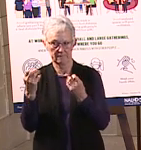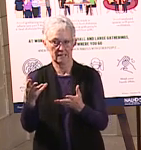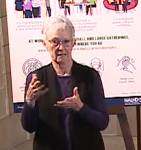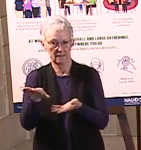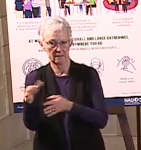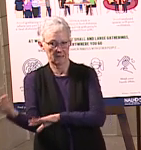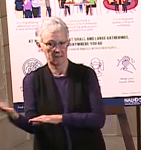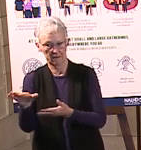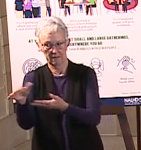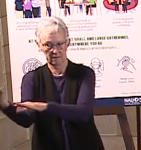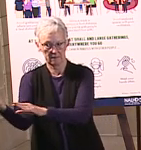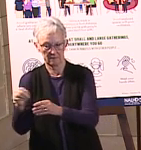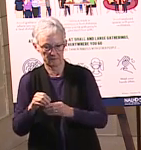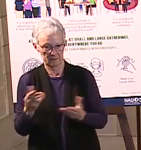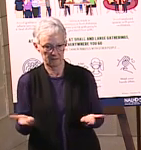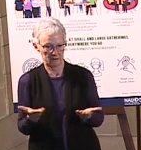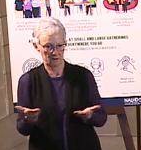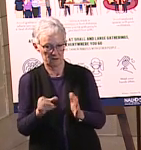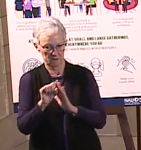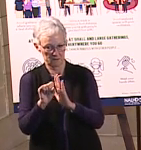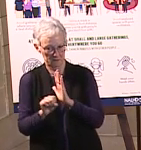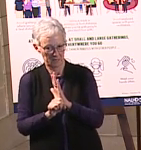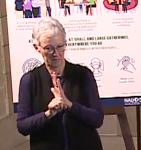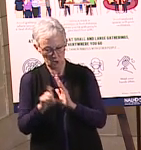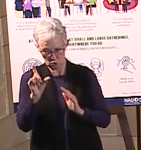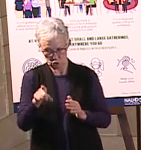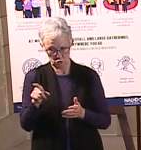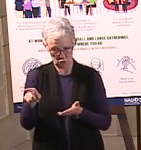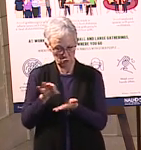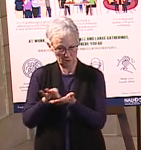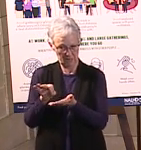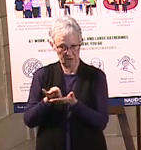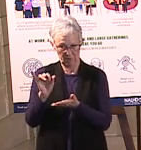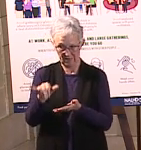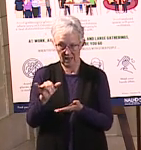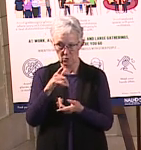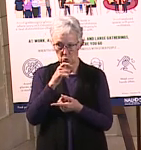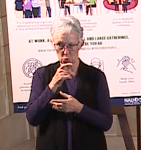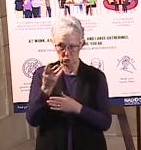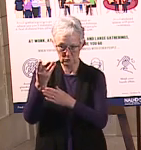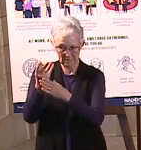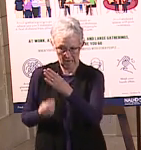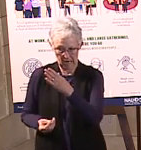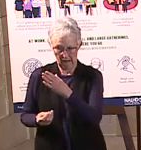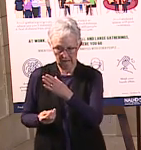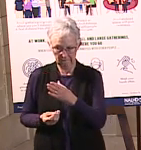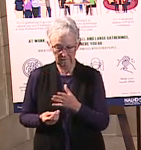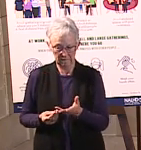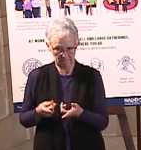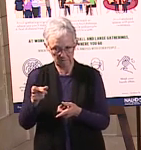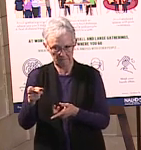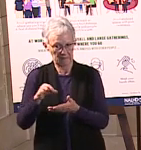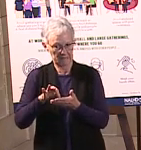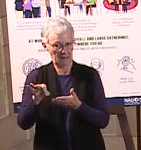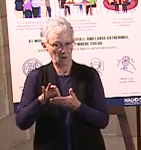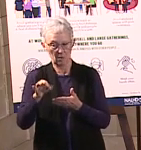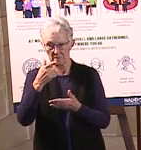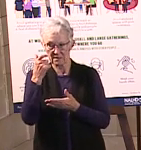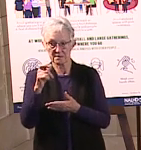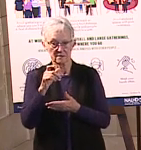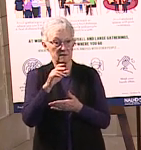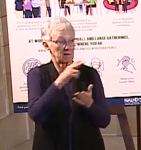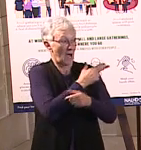be a part of the metric that determines whether stricter DHMs are put in place, as it seems the reason for some but not all hospital beds are being freed up,